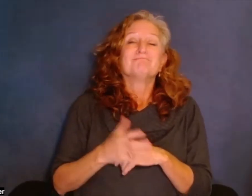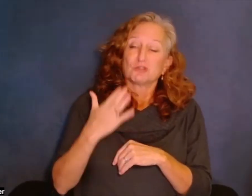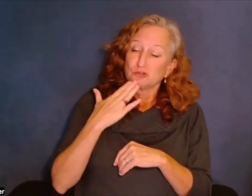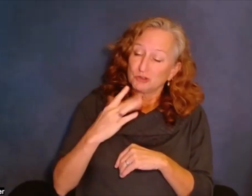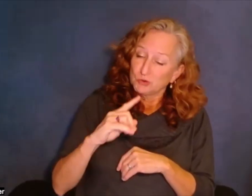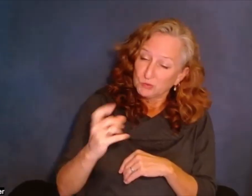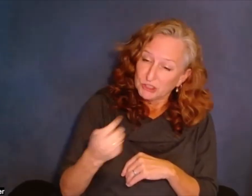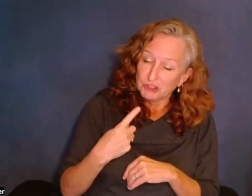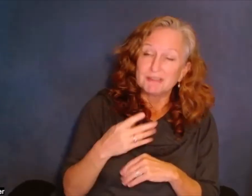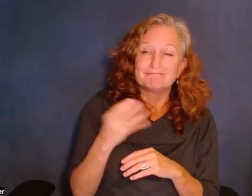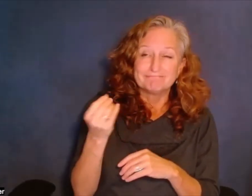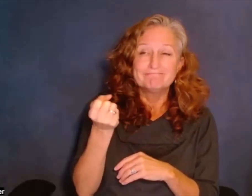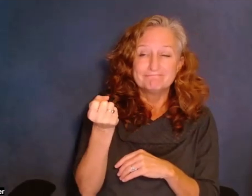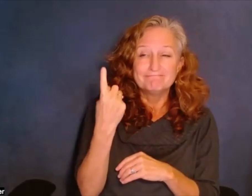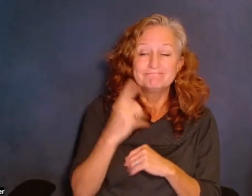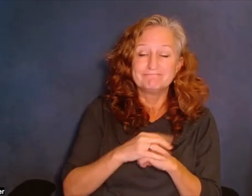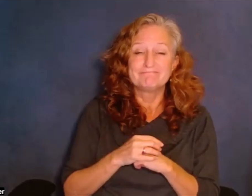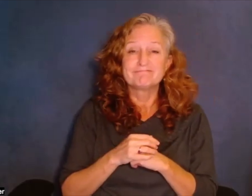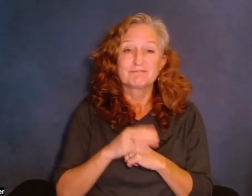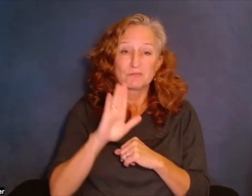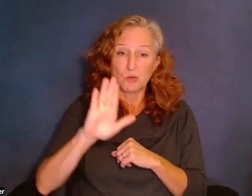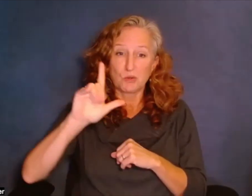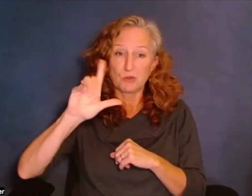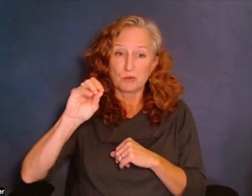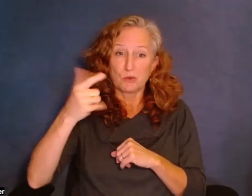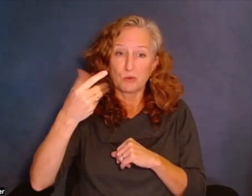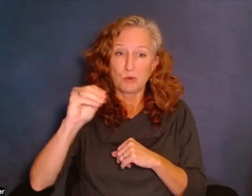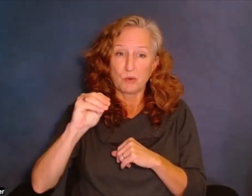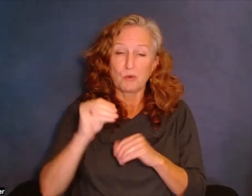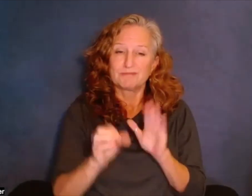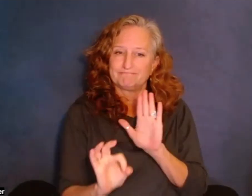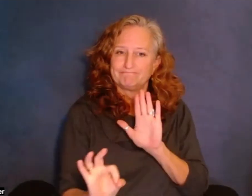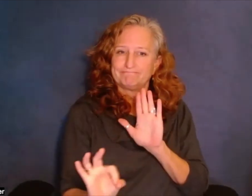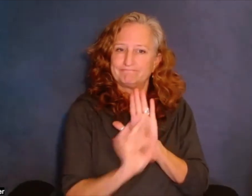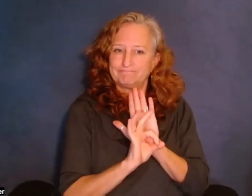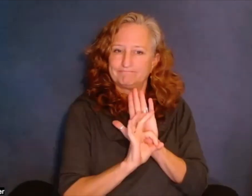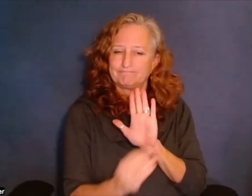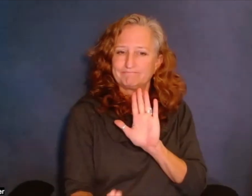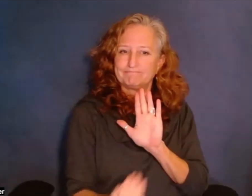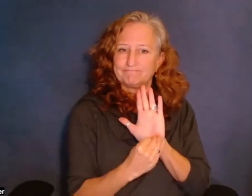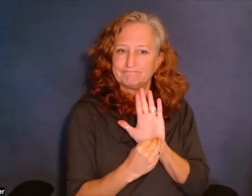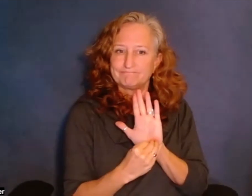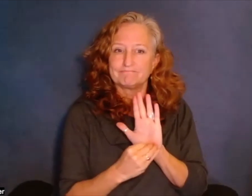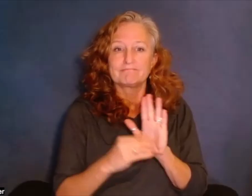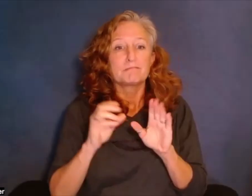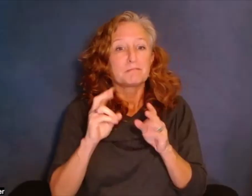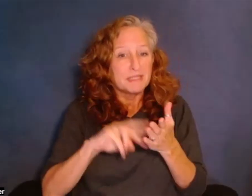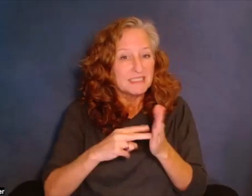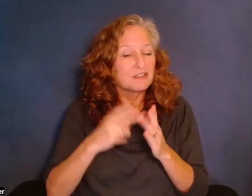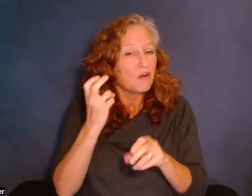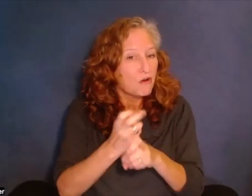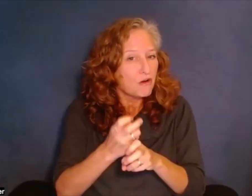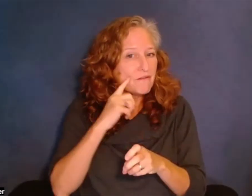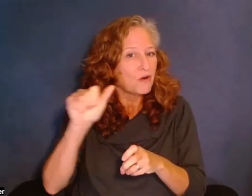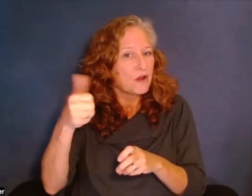kit. Maybe it's just looking at analytics and understanding them, or maybe it's a new content idea. But just take a minute to jot that